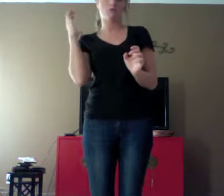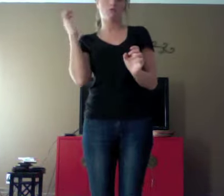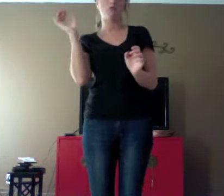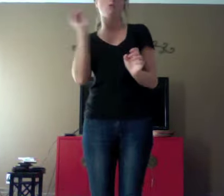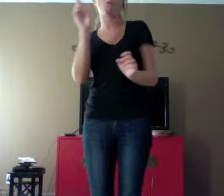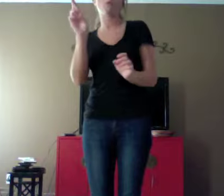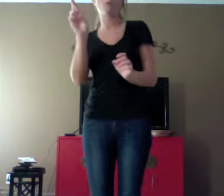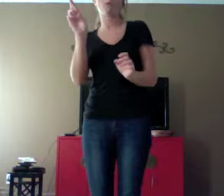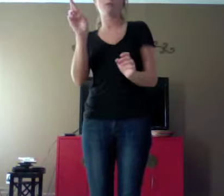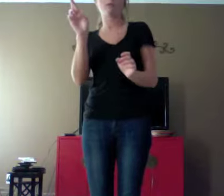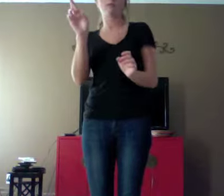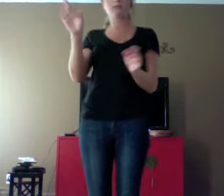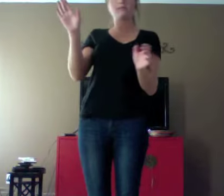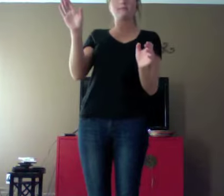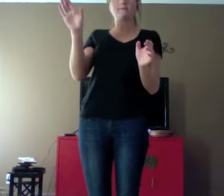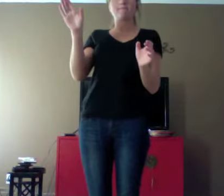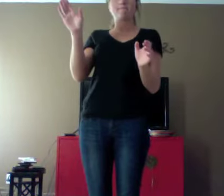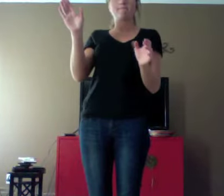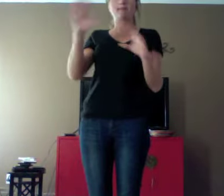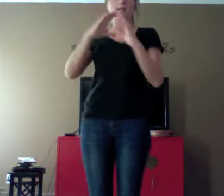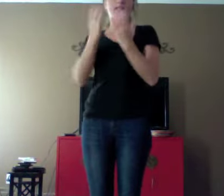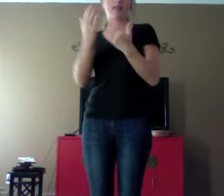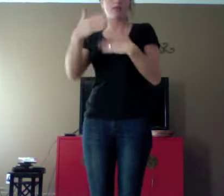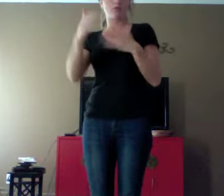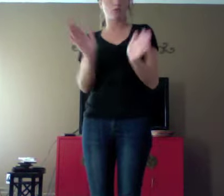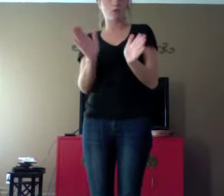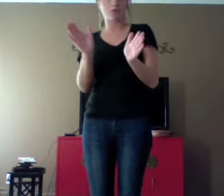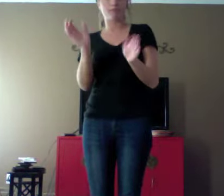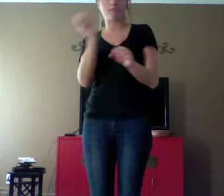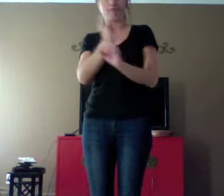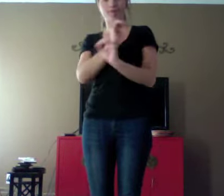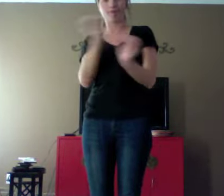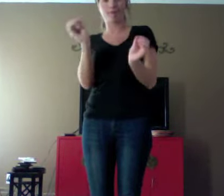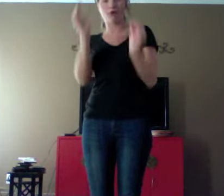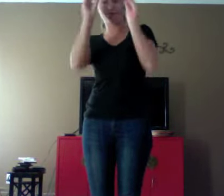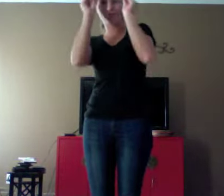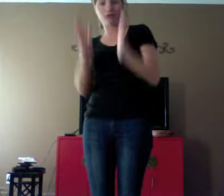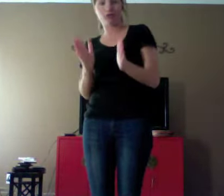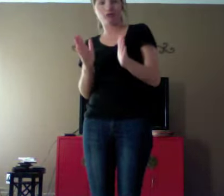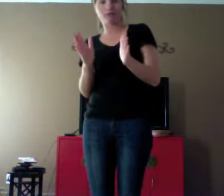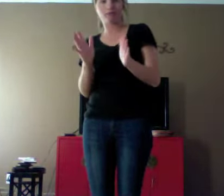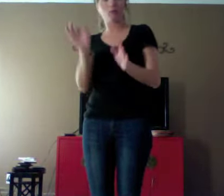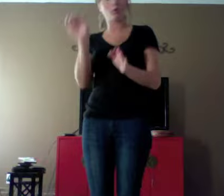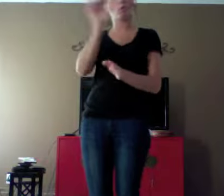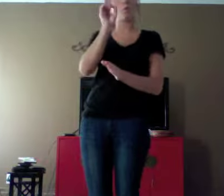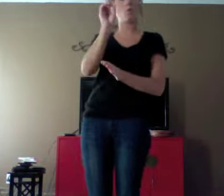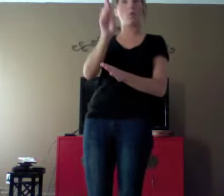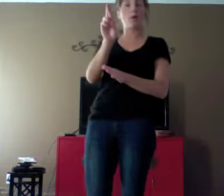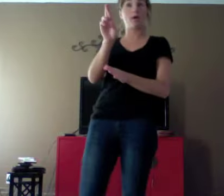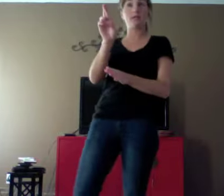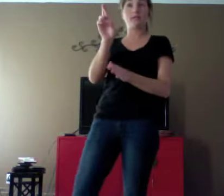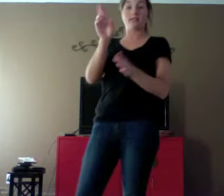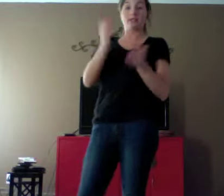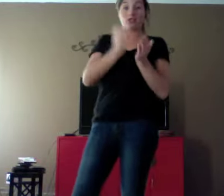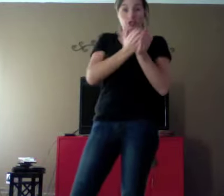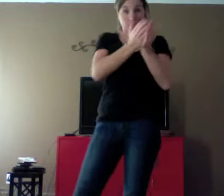kind of a classroom would that be? Your marriage becomes like a ship that has a captain, but he won't be a captain. He won't captain the